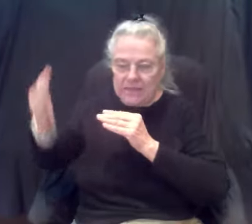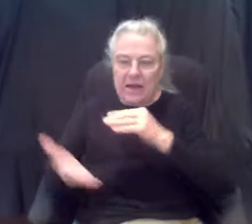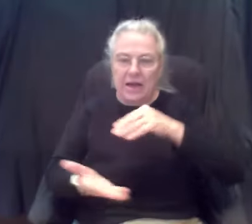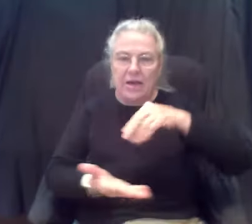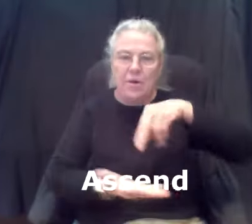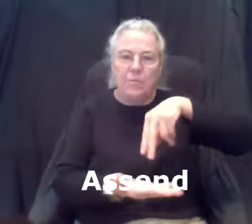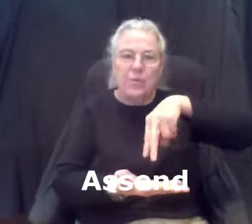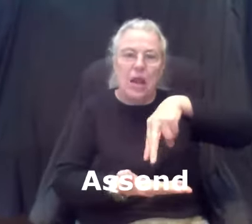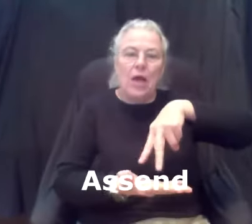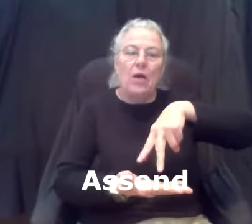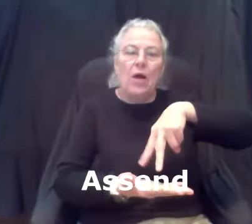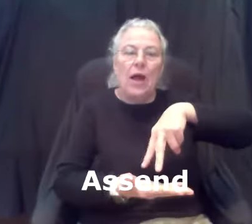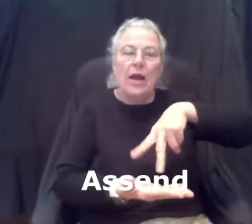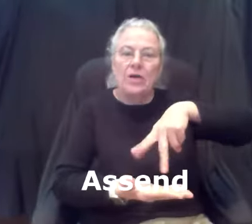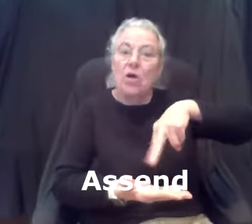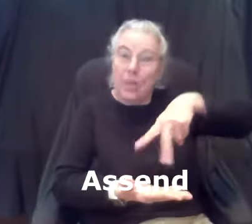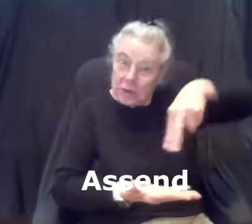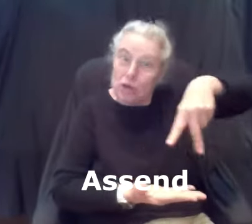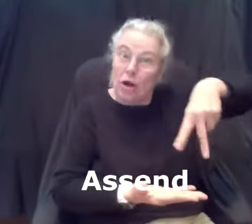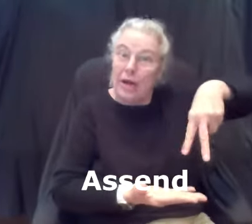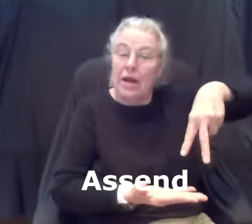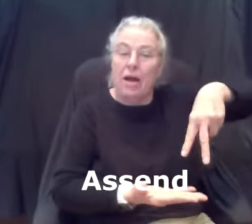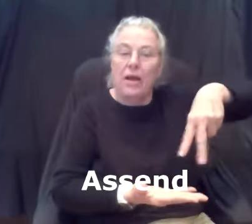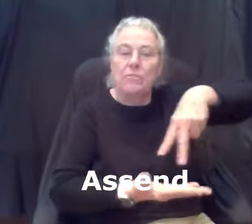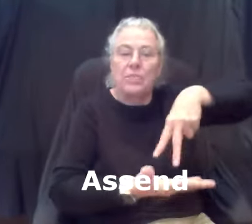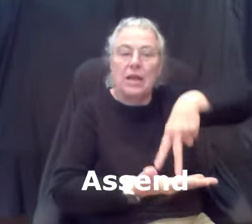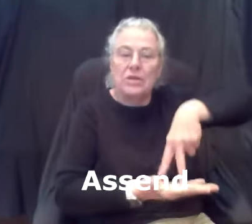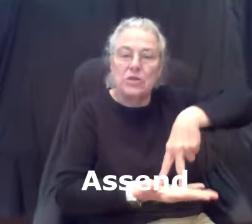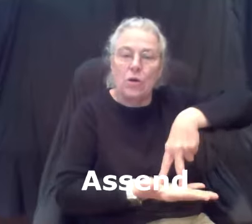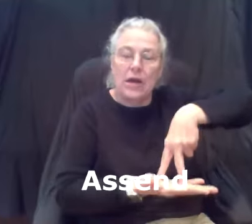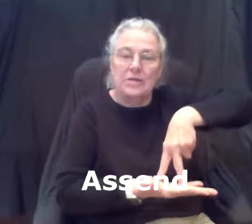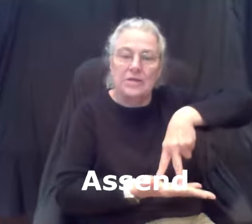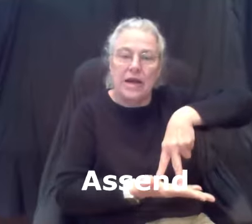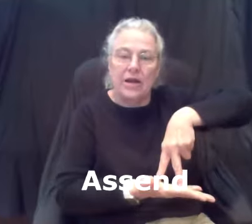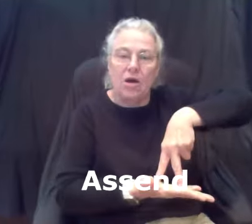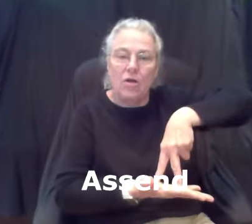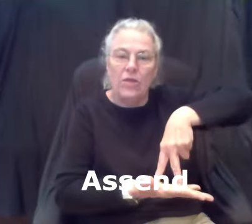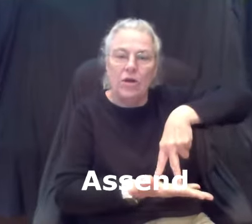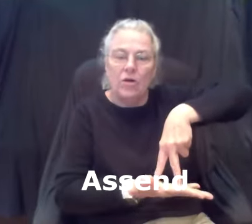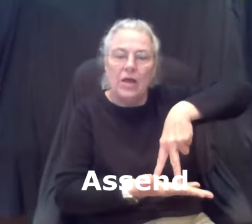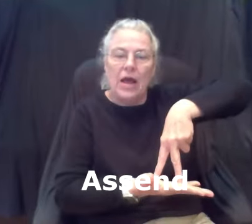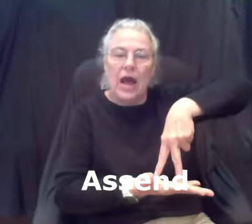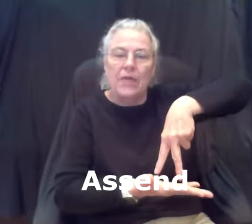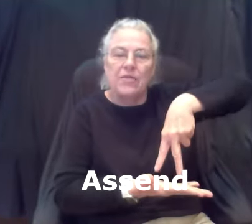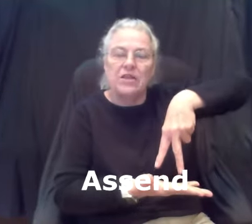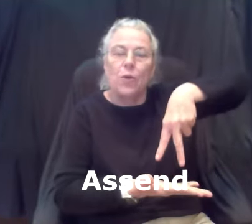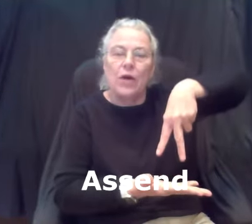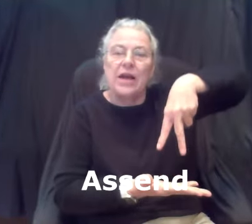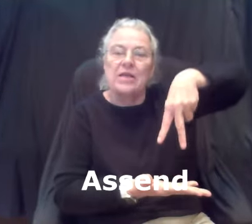Ascended, and I talk about Charlie a lot. So he is standing on the earth. At this point, he's going